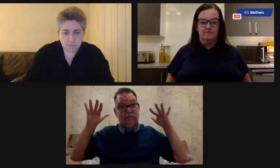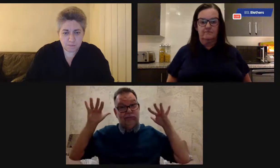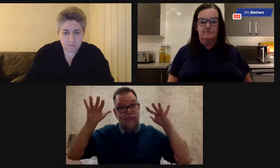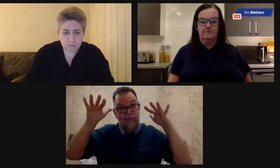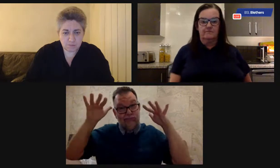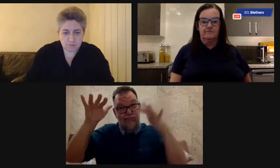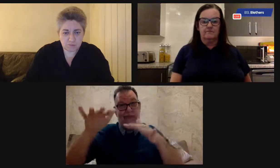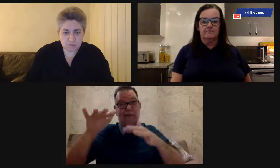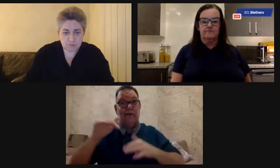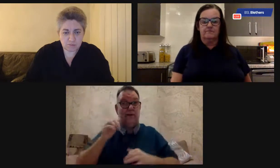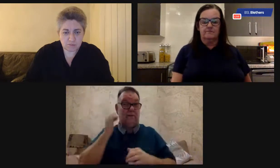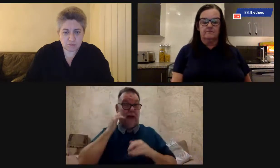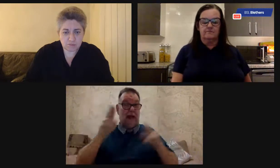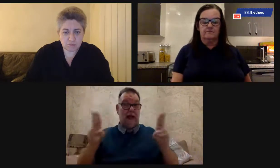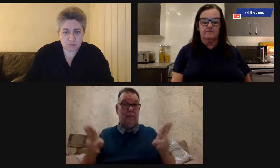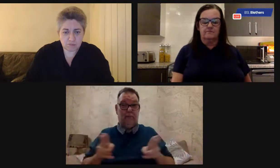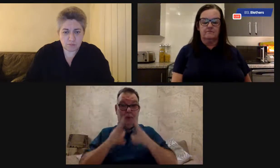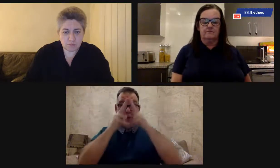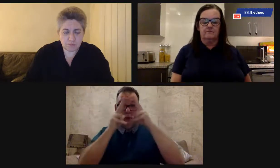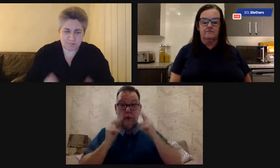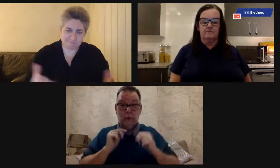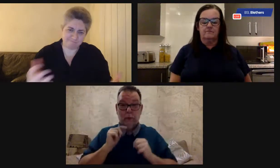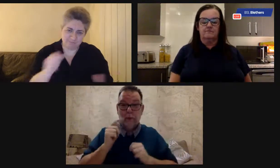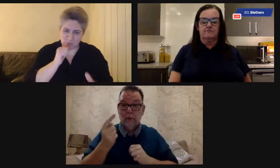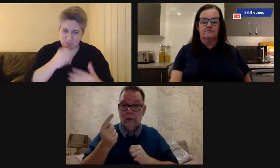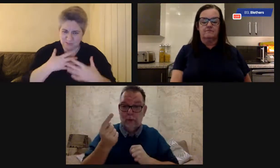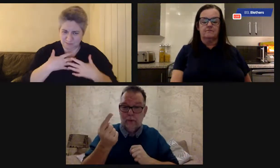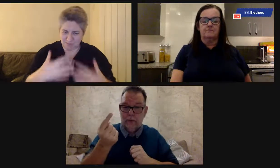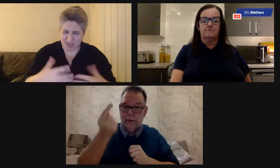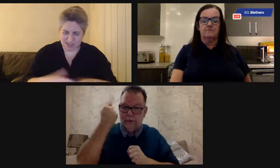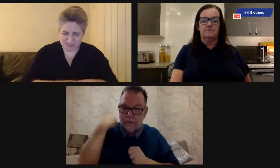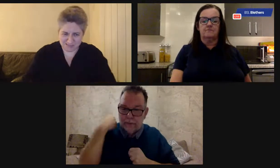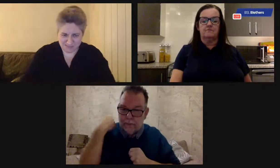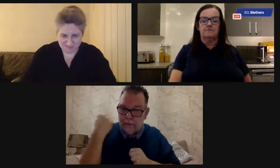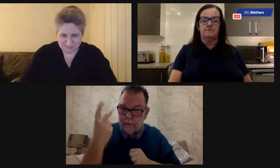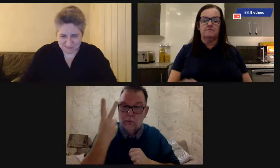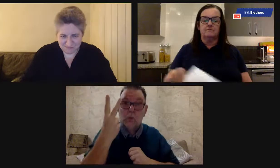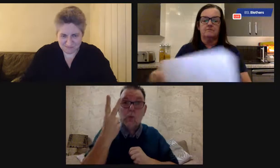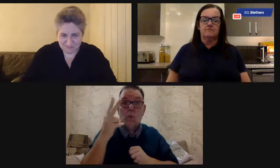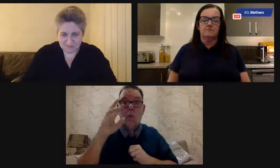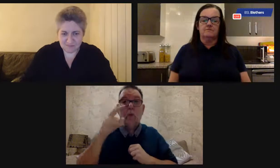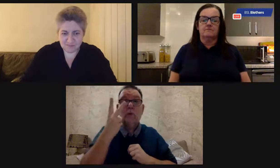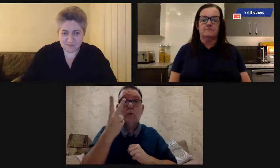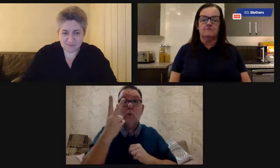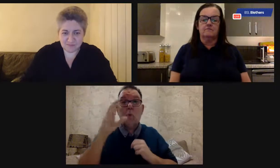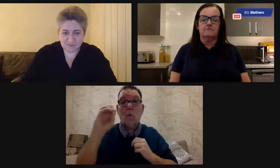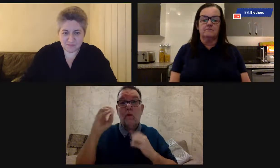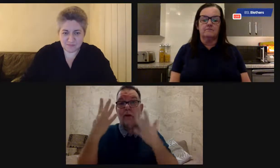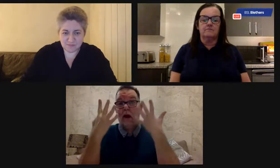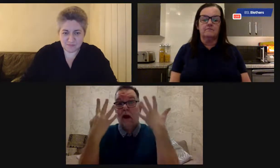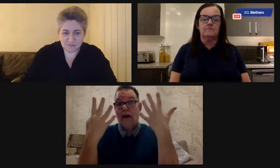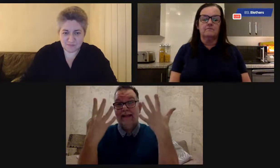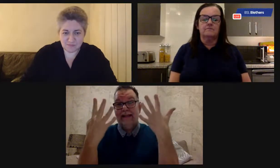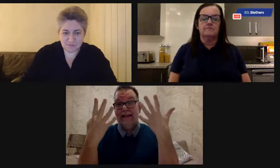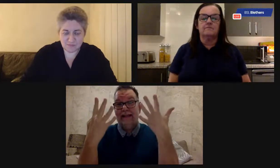they're one of the biggest venues is obviously Blackpool. Well, I'm not